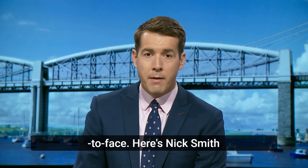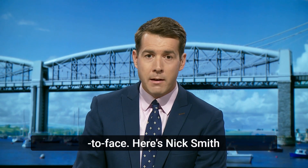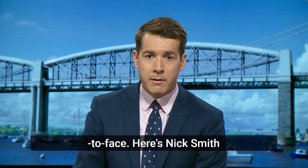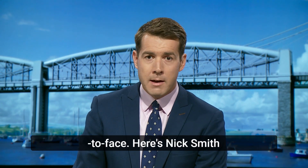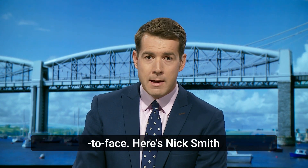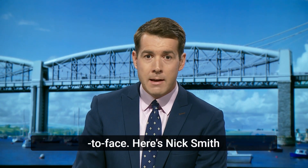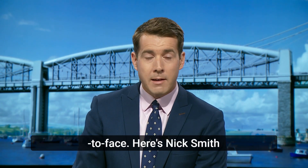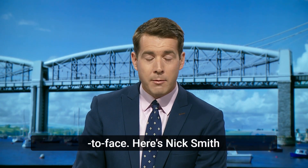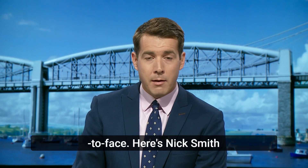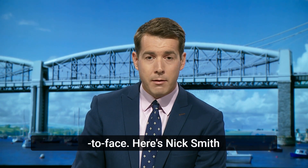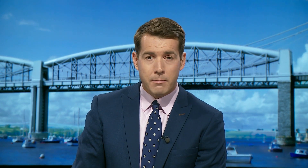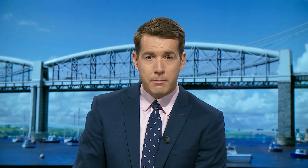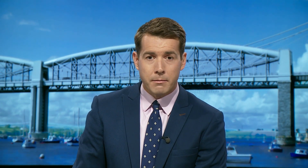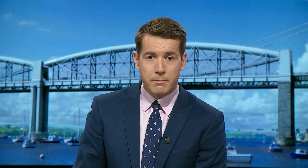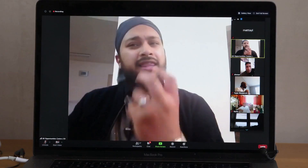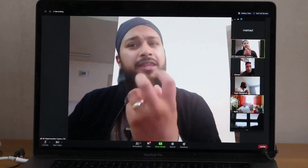face. Here's Nick Smith.